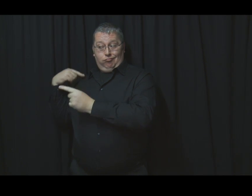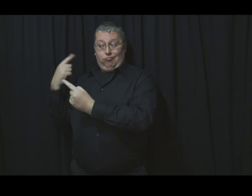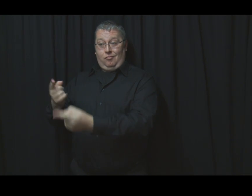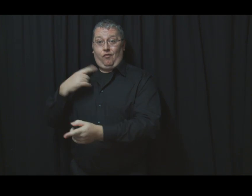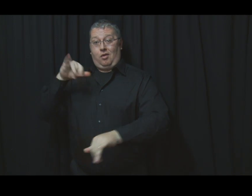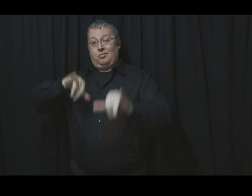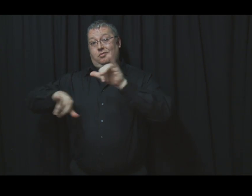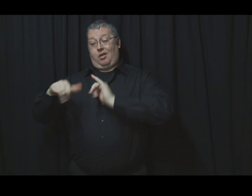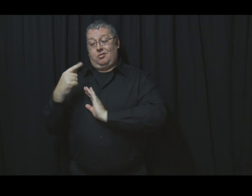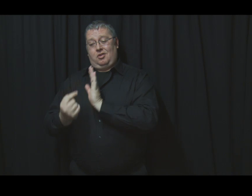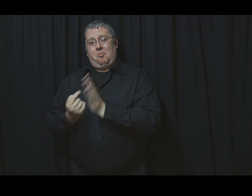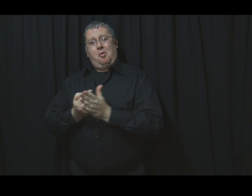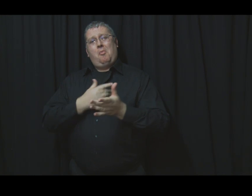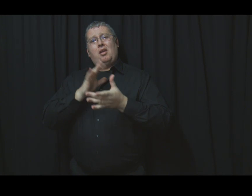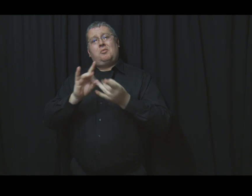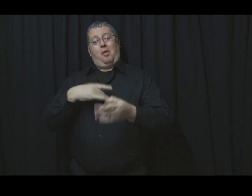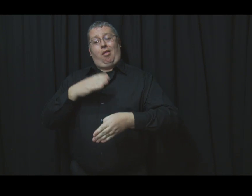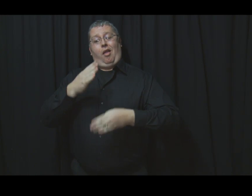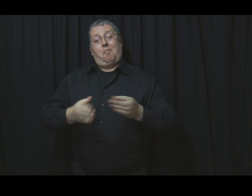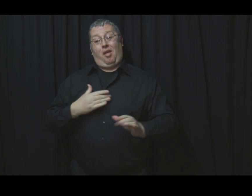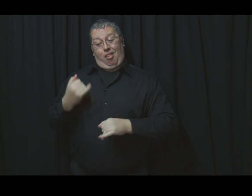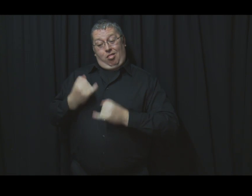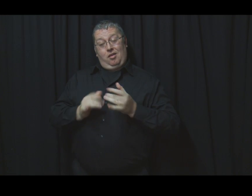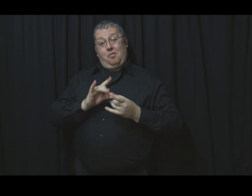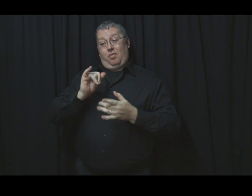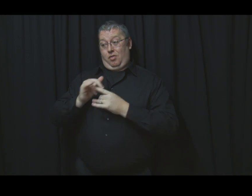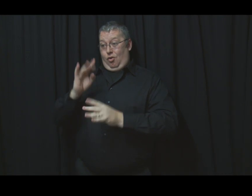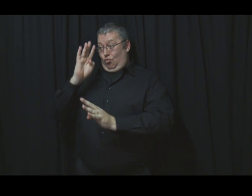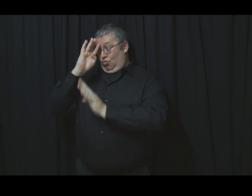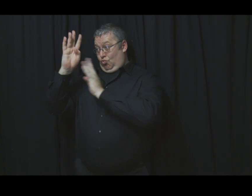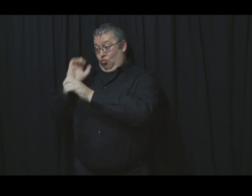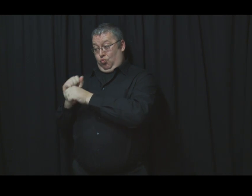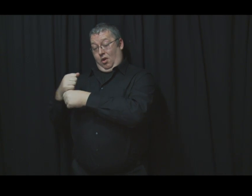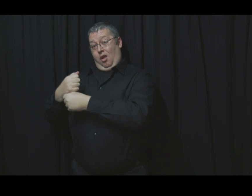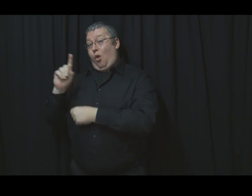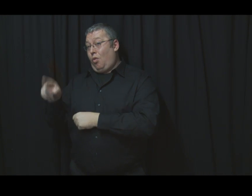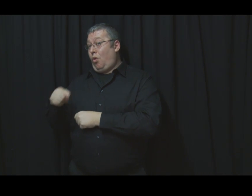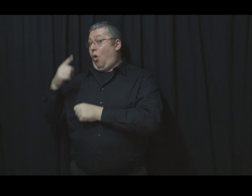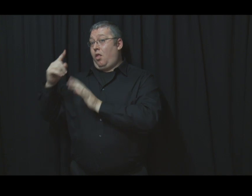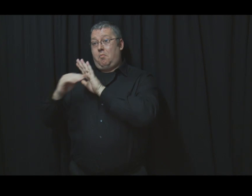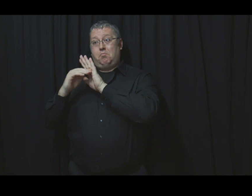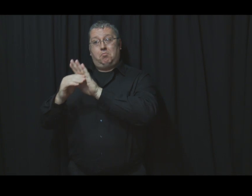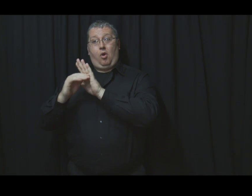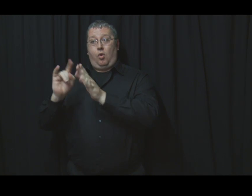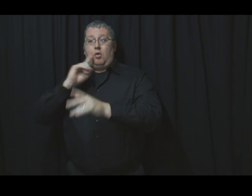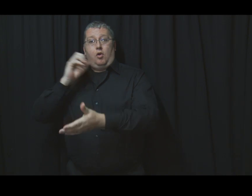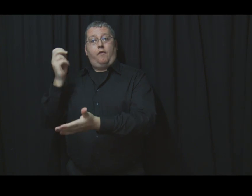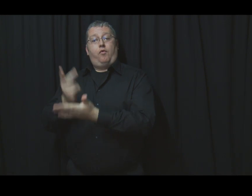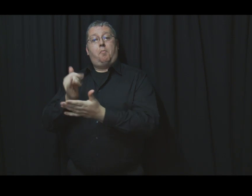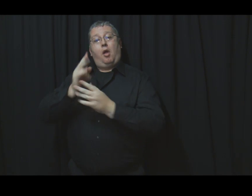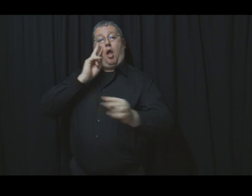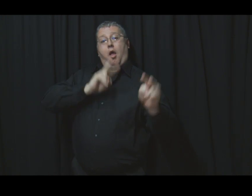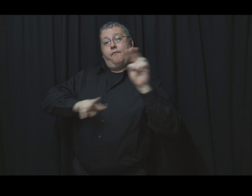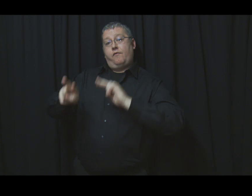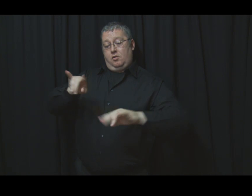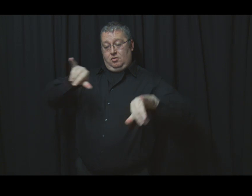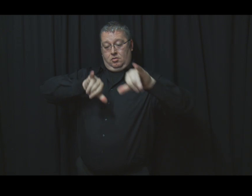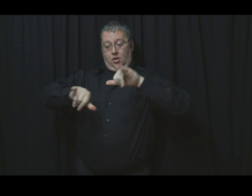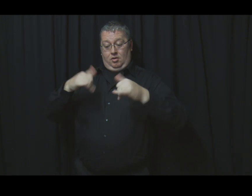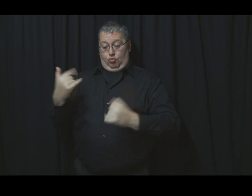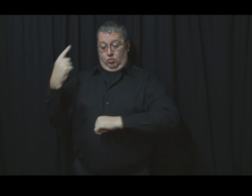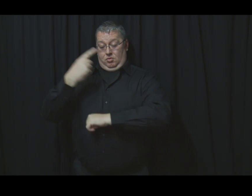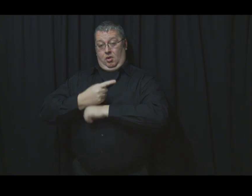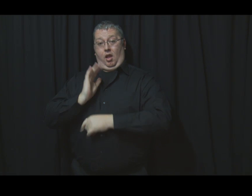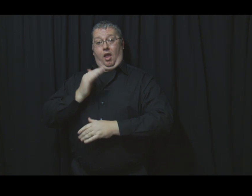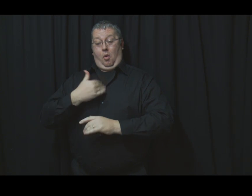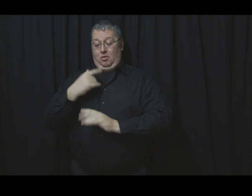my opening statement. Creation is the only viable model of historical science confirmed by observational science in today's modern scientific era.